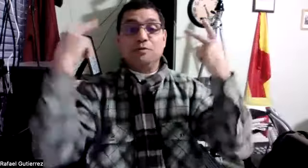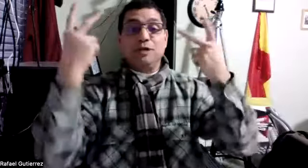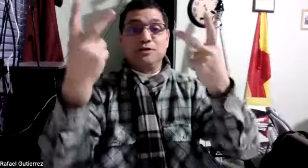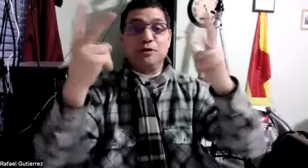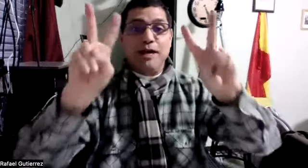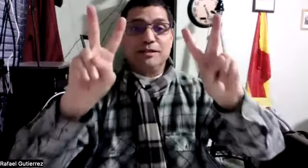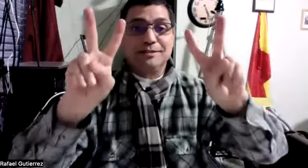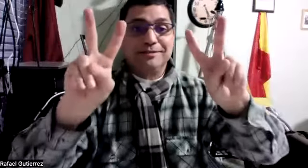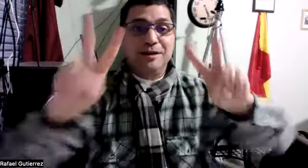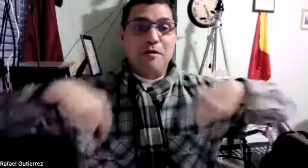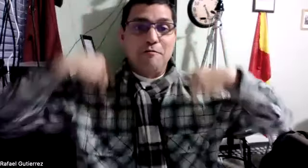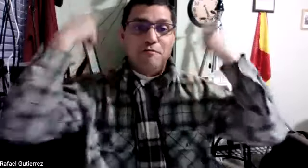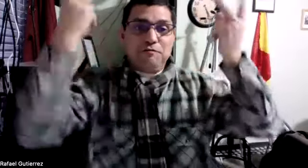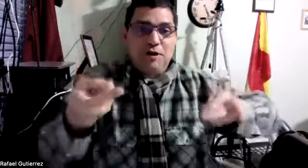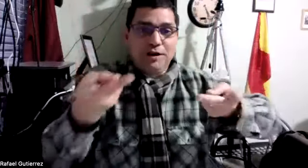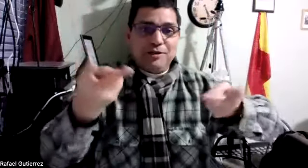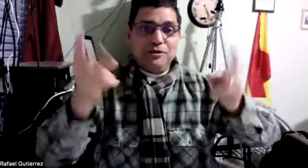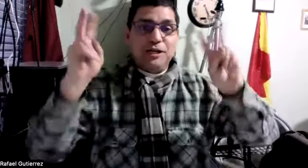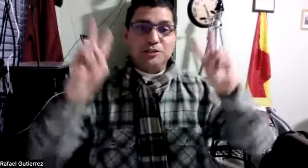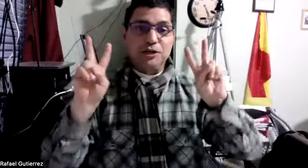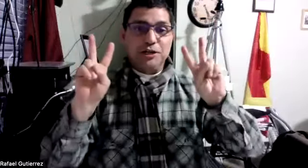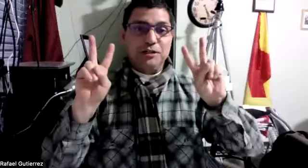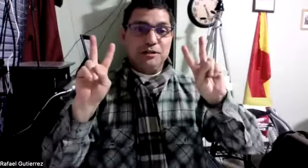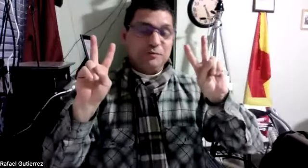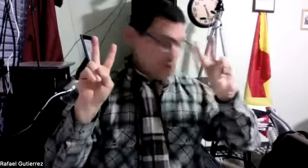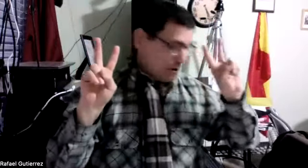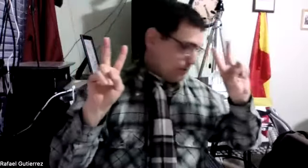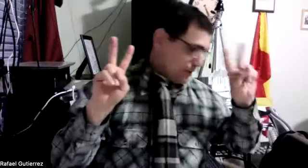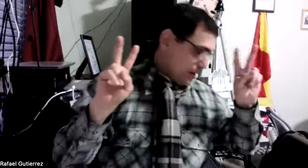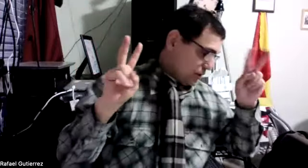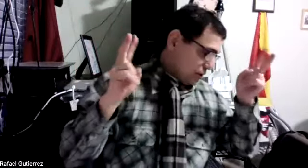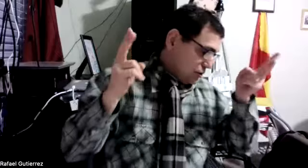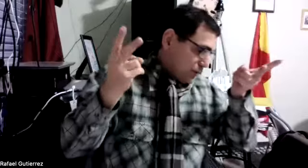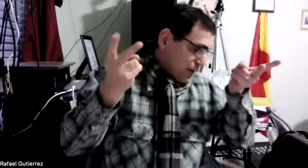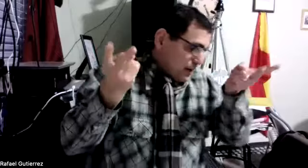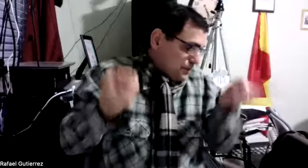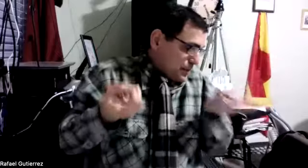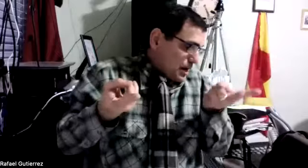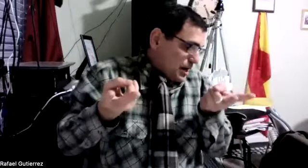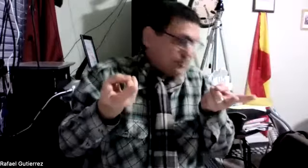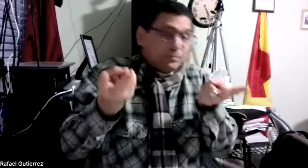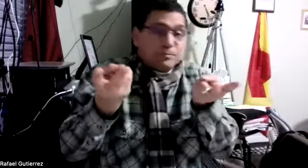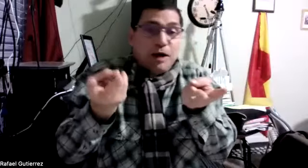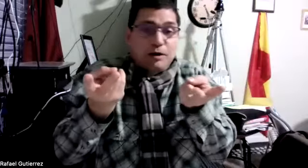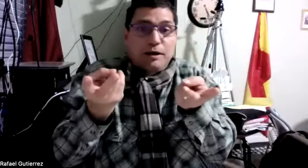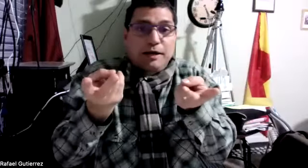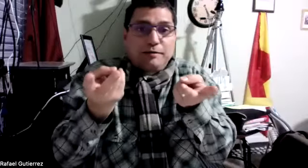the two hands. Falling, you're going to turn it from, you're going to put it back like